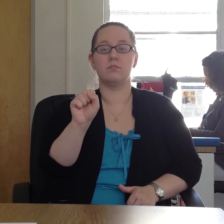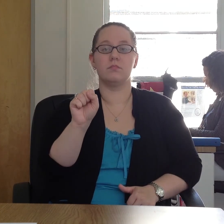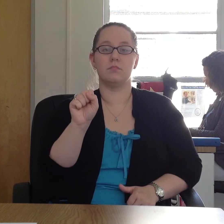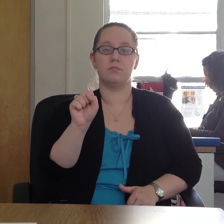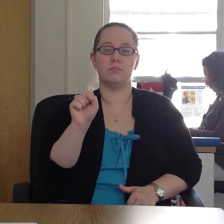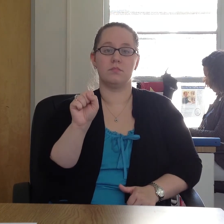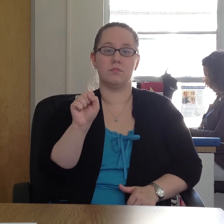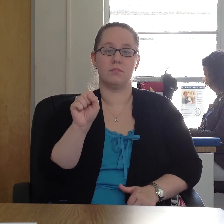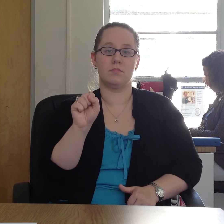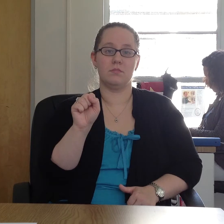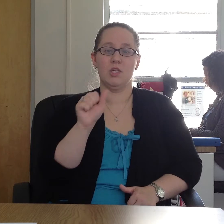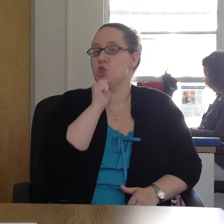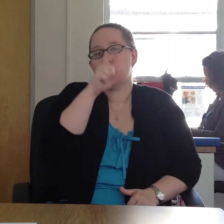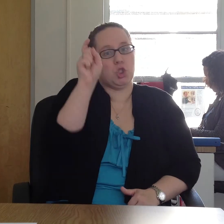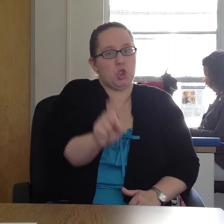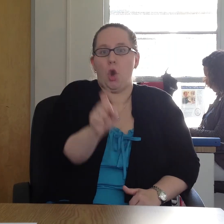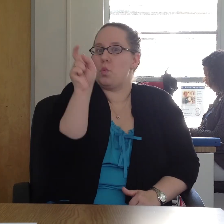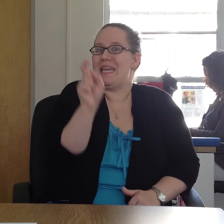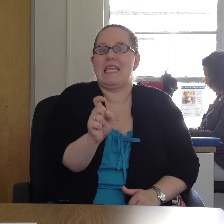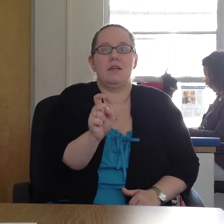thrive with no air or oxygen.